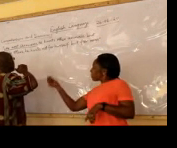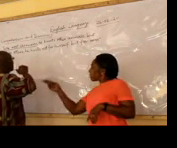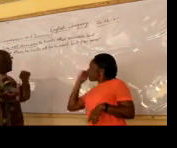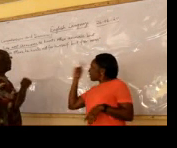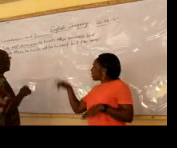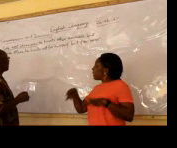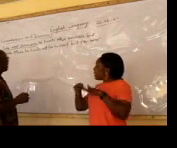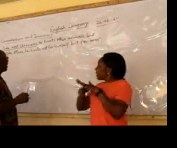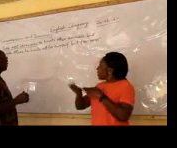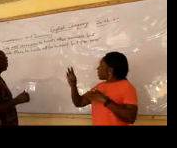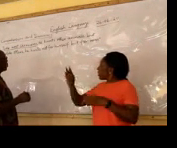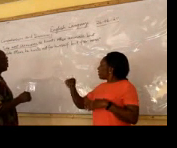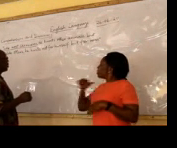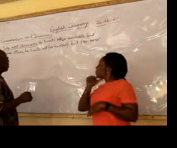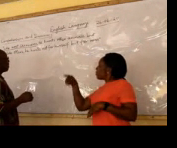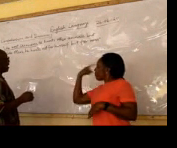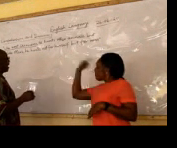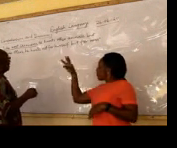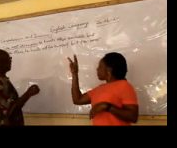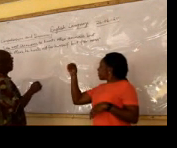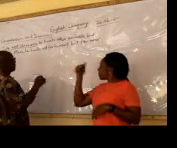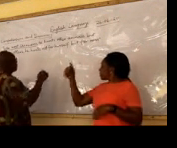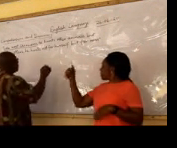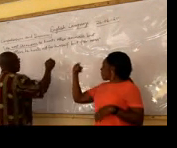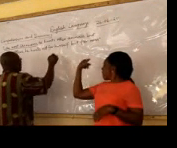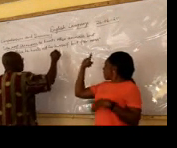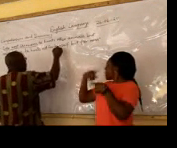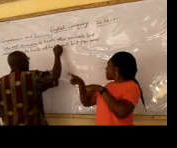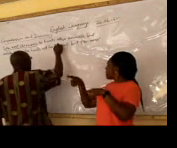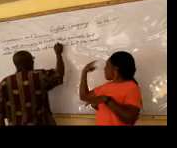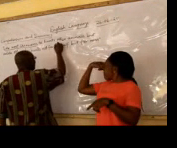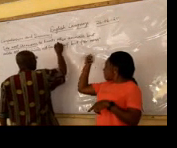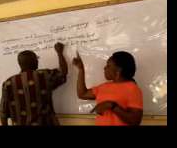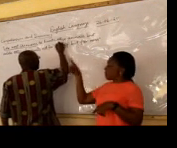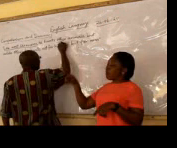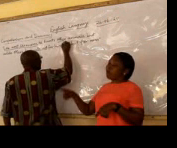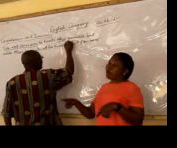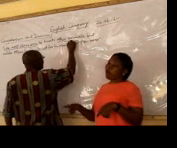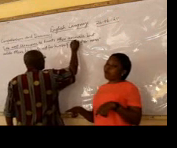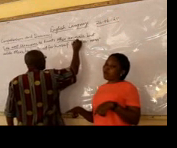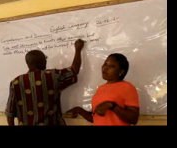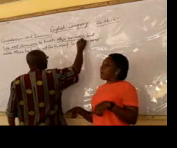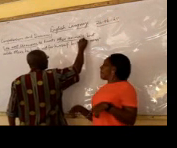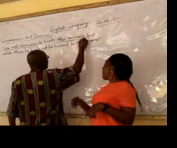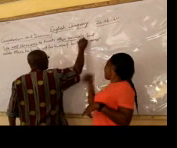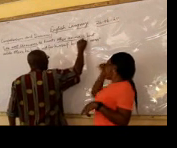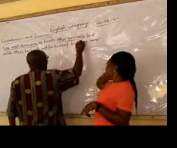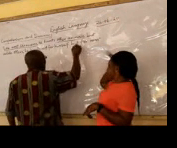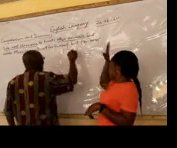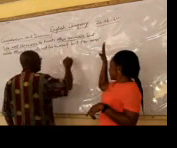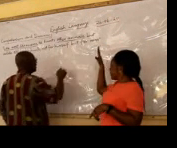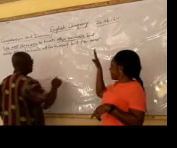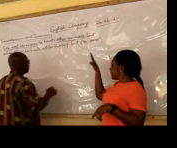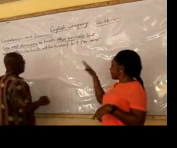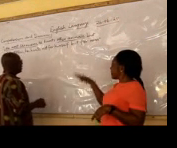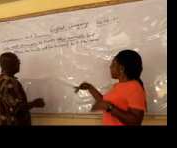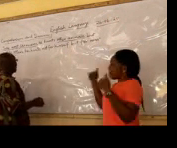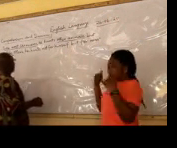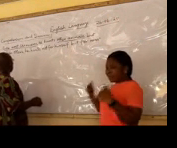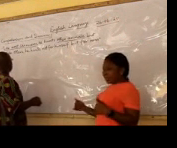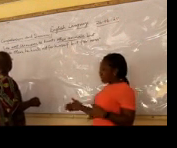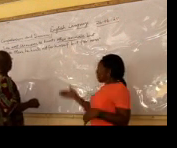the usefulness of dog to man. So the question does not ask you about other